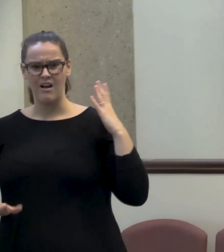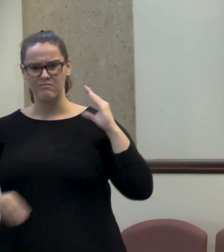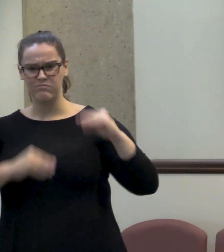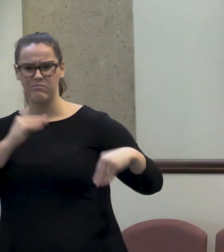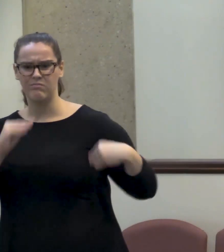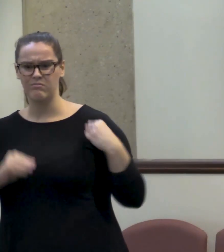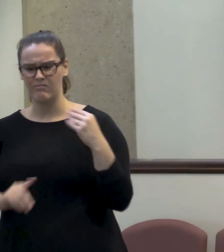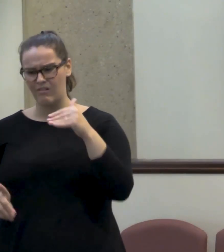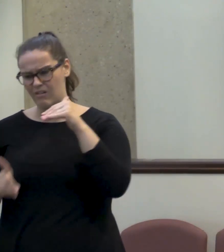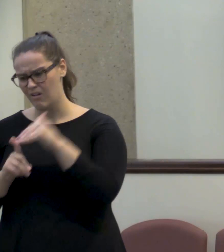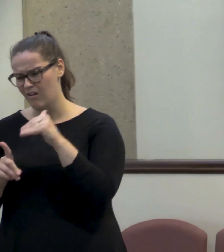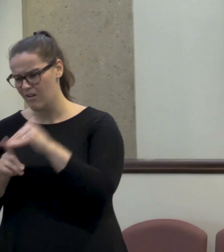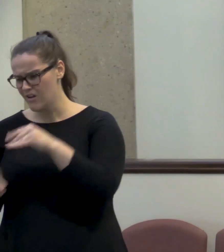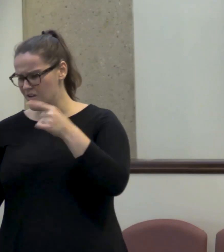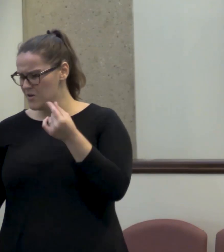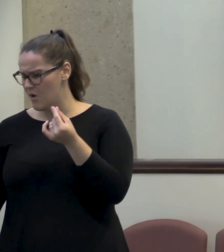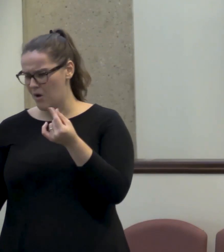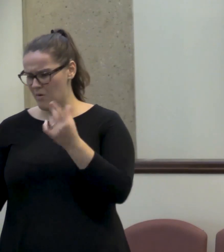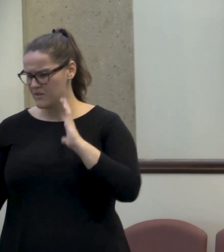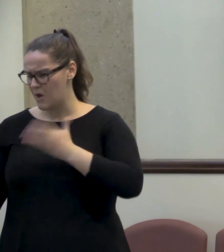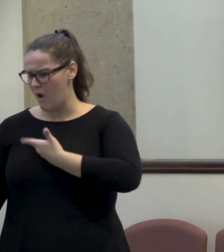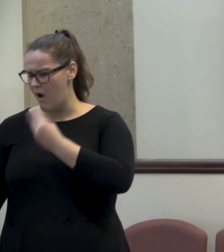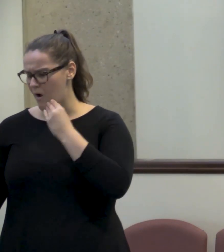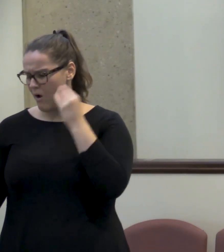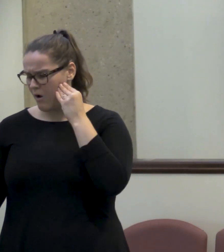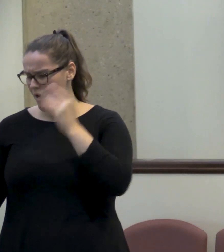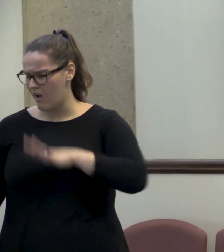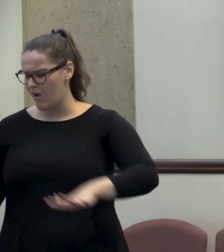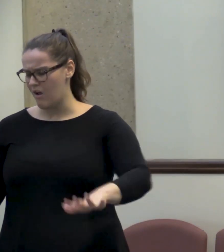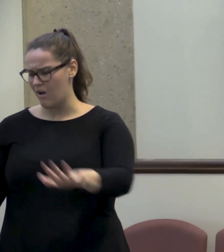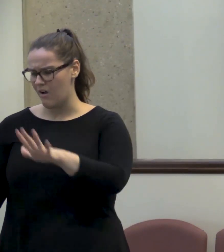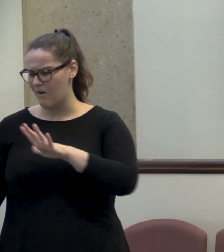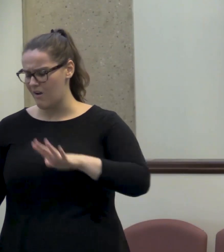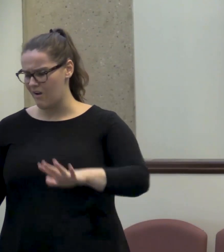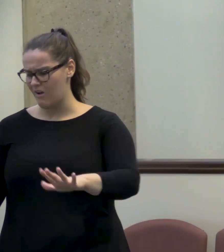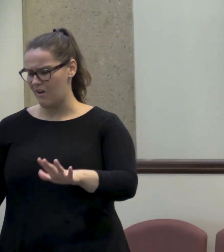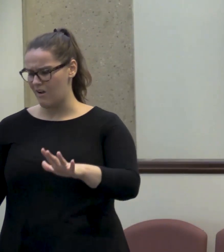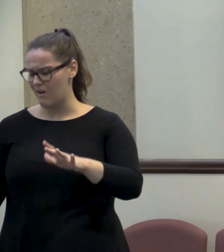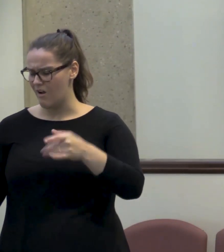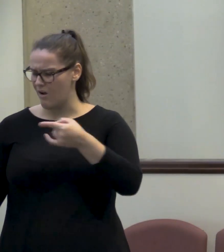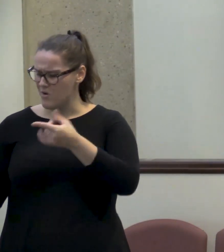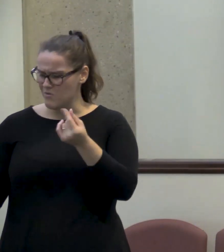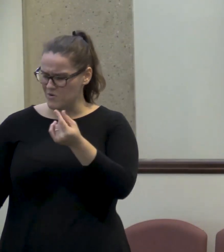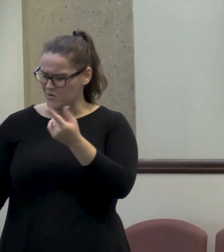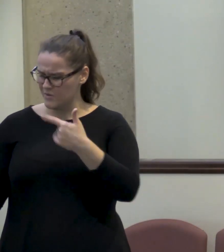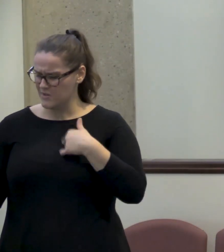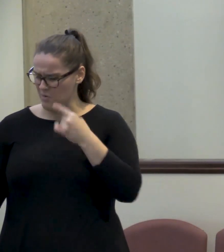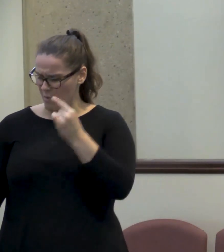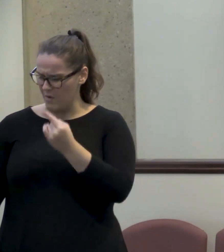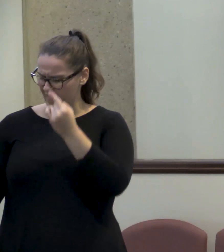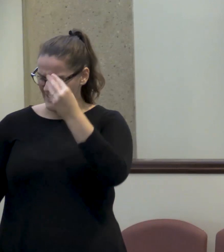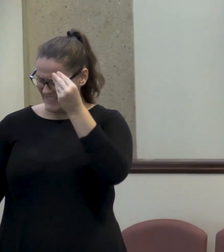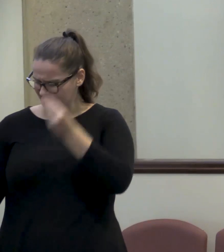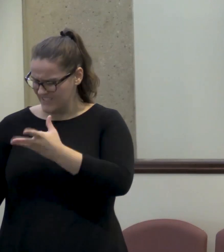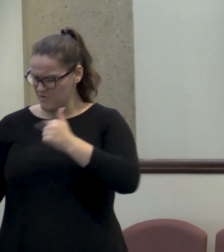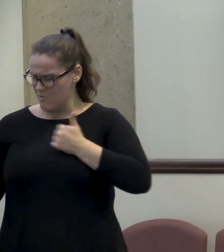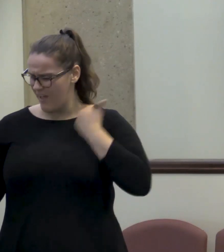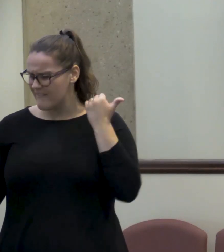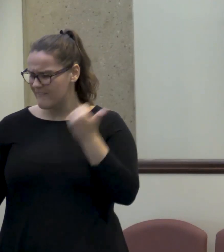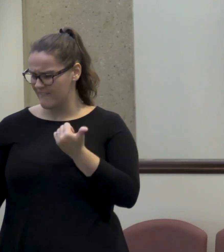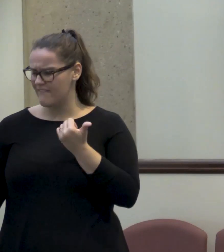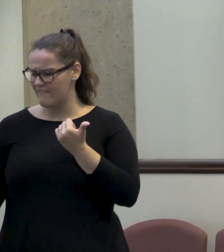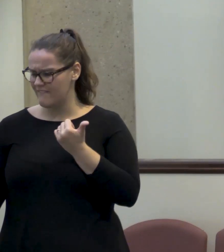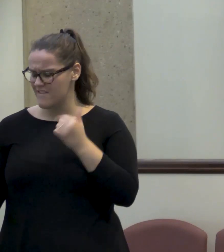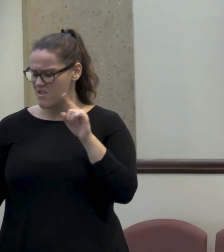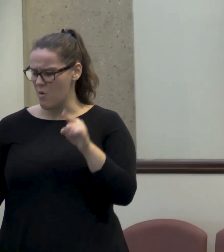at me saying, what are you doing to our home? What are you doing to the one thing that's given you life and the one thing that